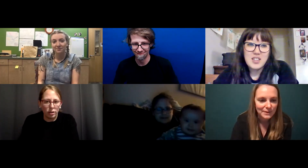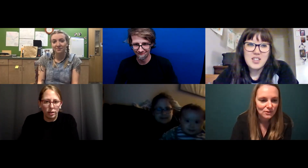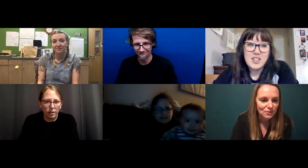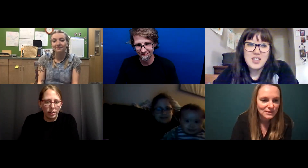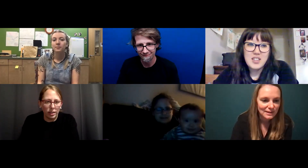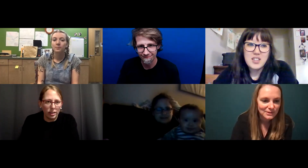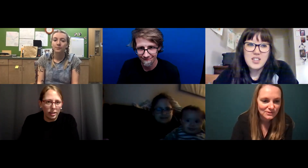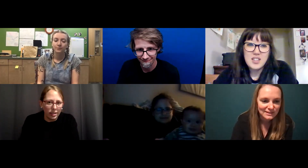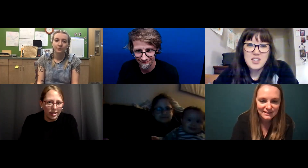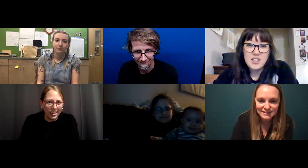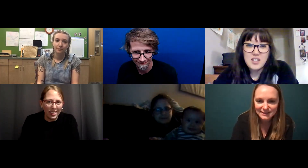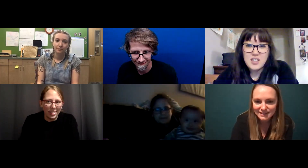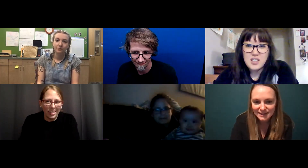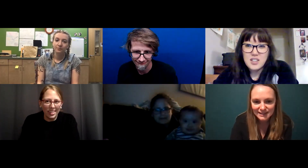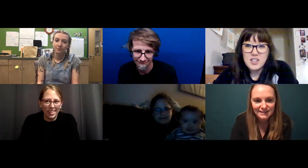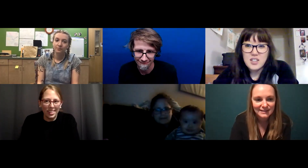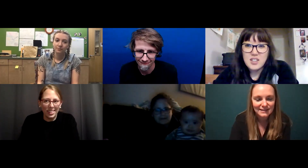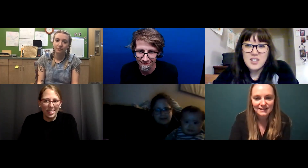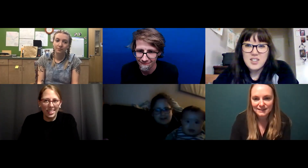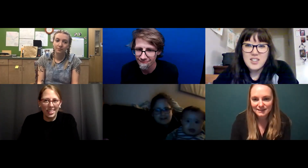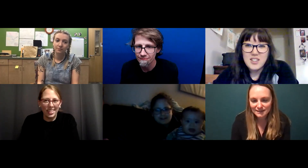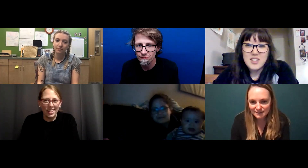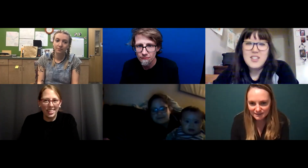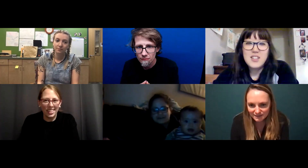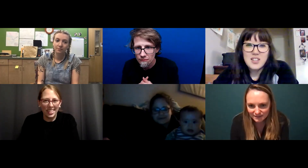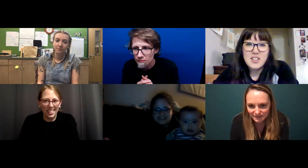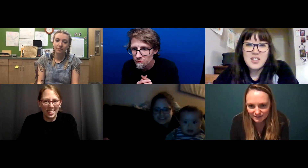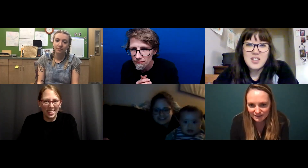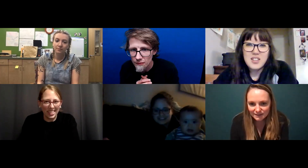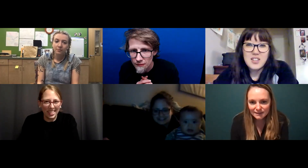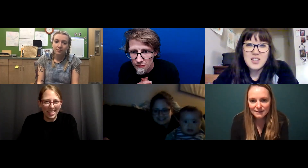there. Or... Es que están ahí.